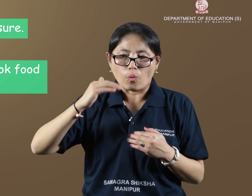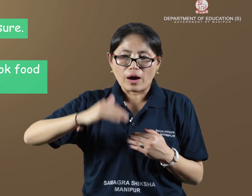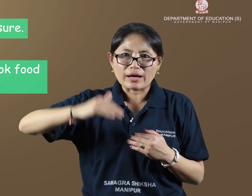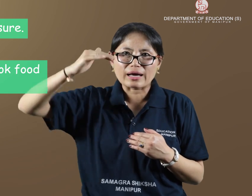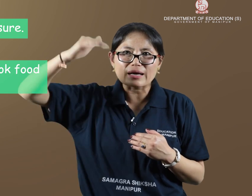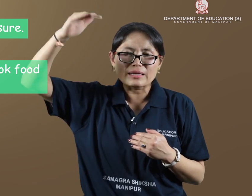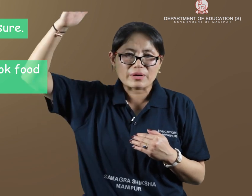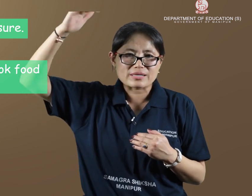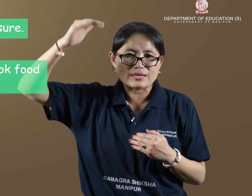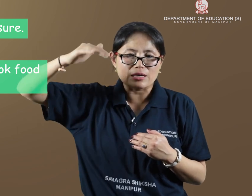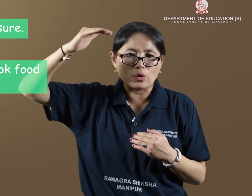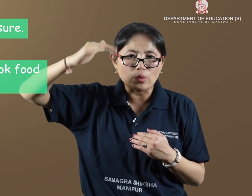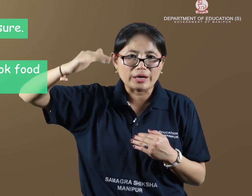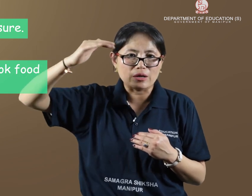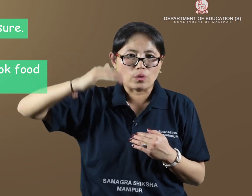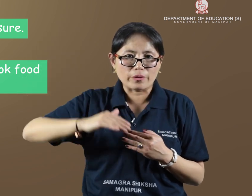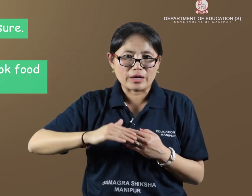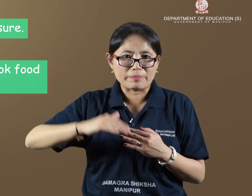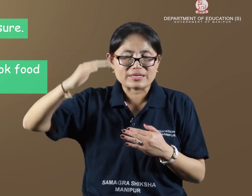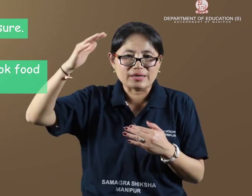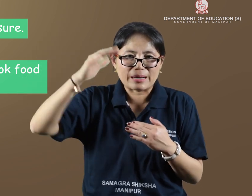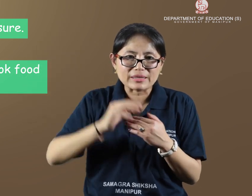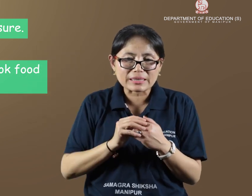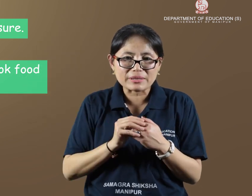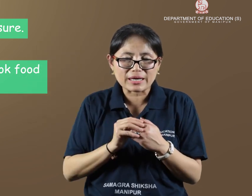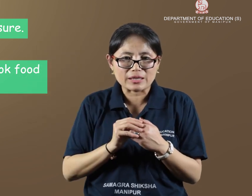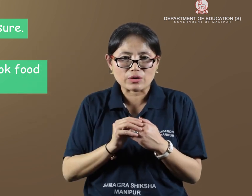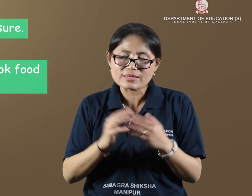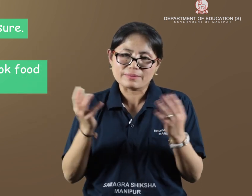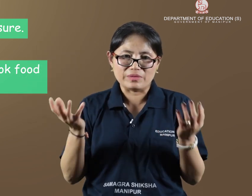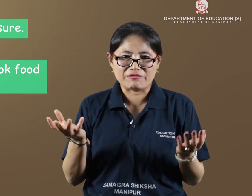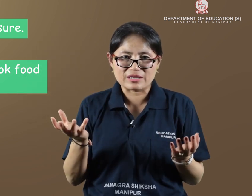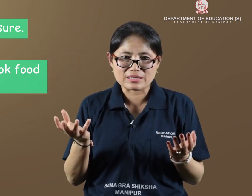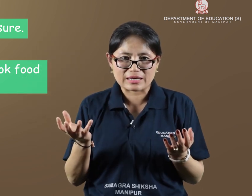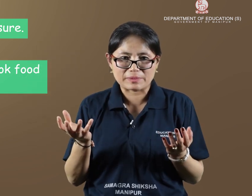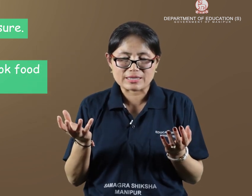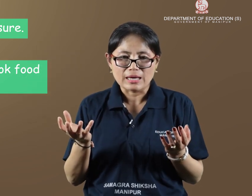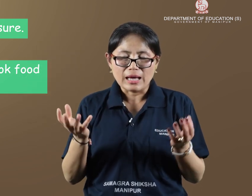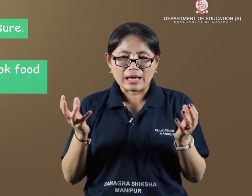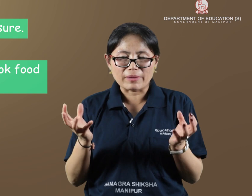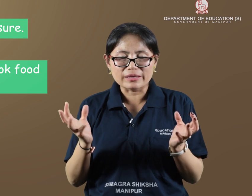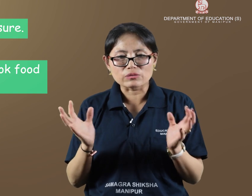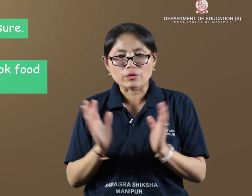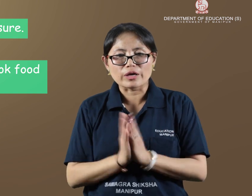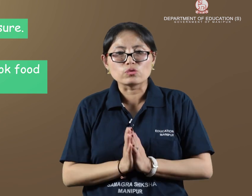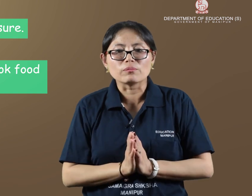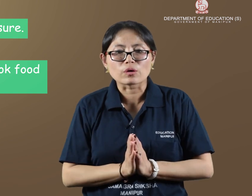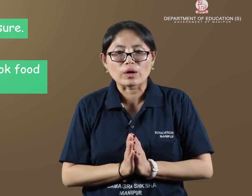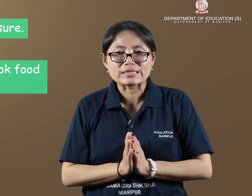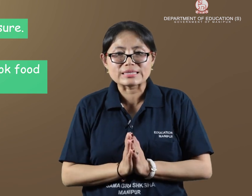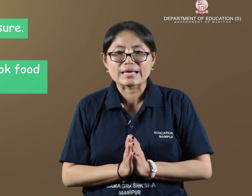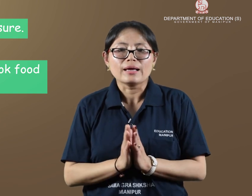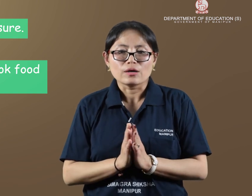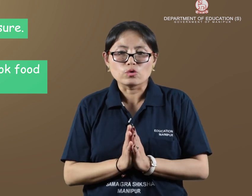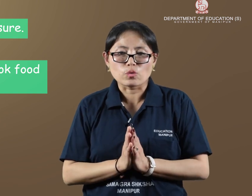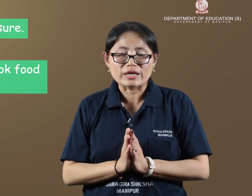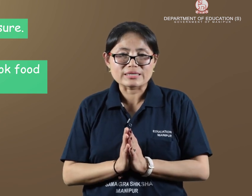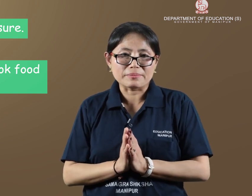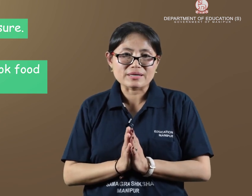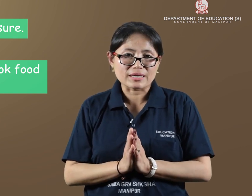wang kakala ga di pressure je lower and lower where pressure yamatra bani na ka darani some difference take place admain to no khoi adu gumba quality se good quality rubber sa